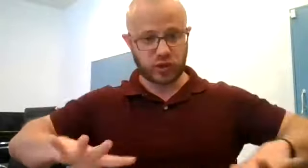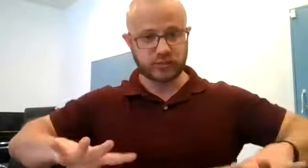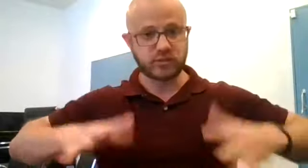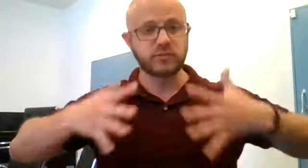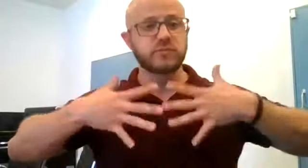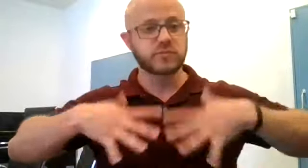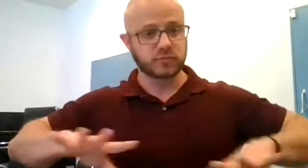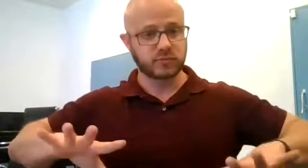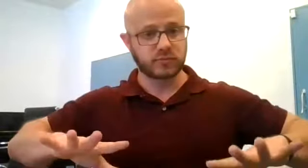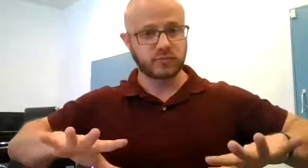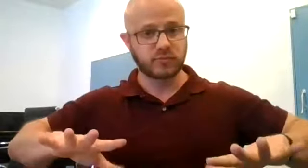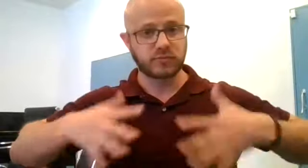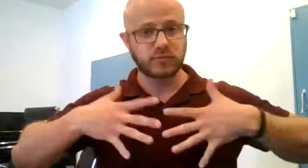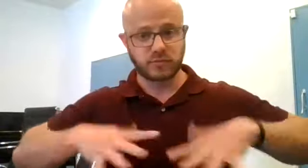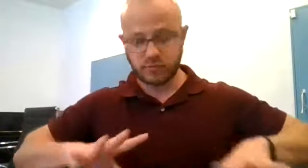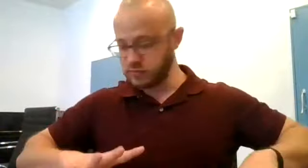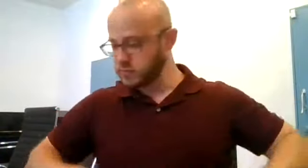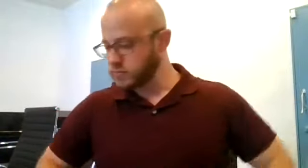Open 5 hand, dress.